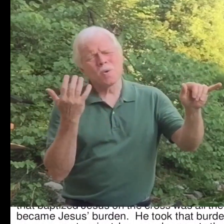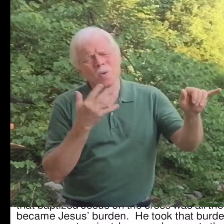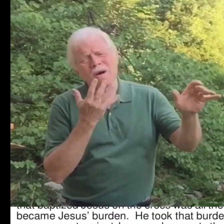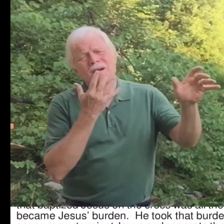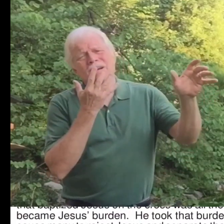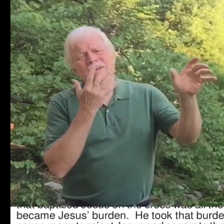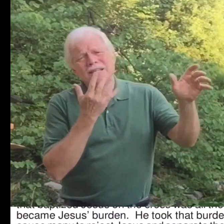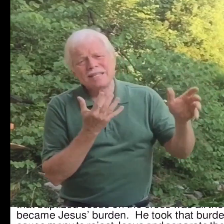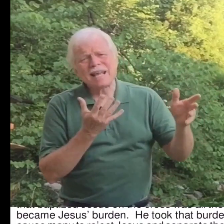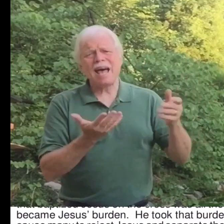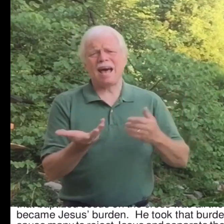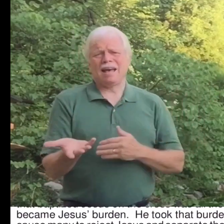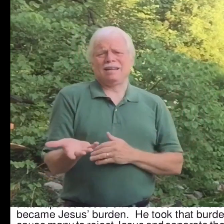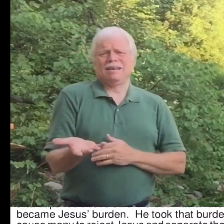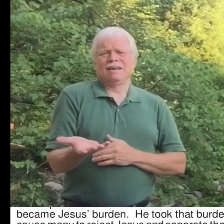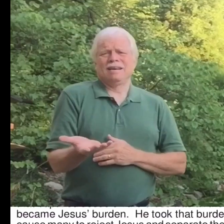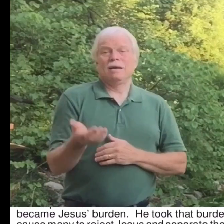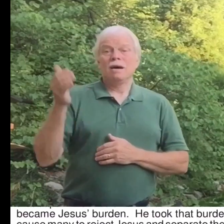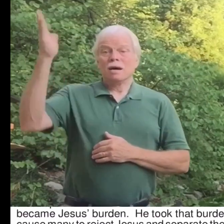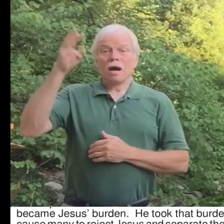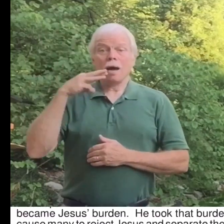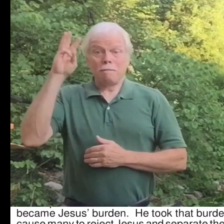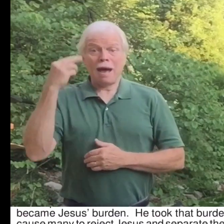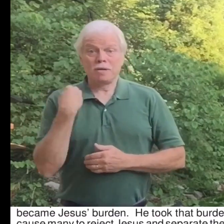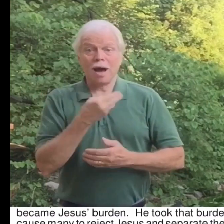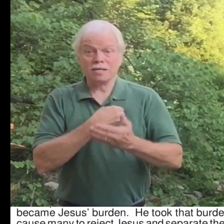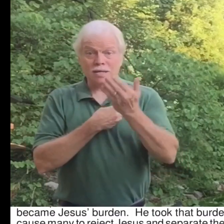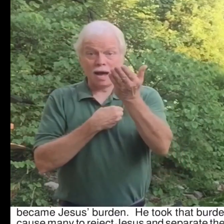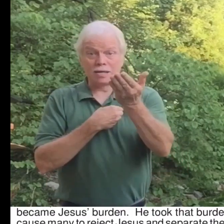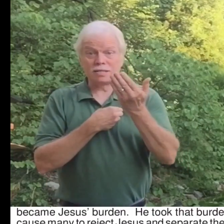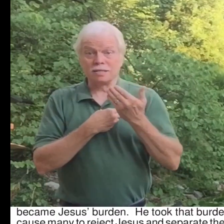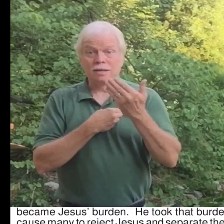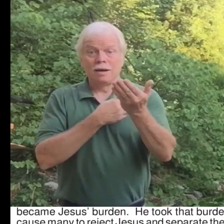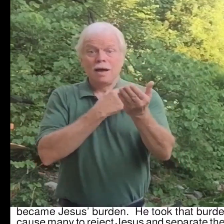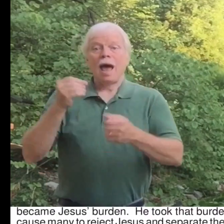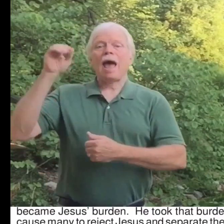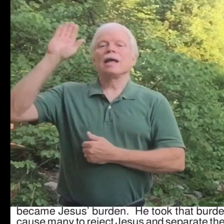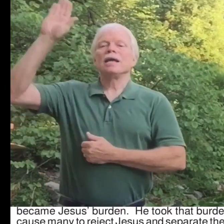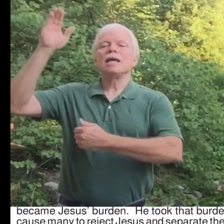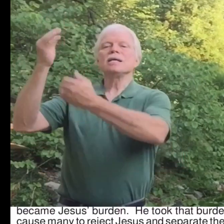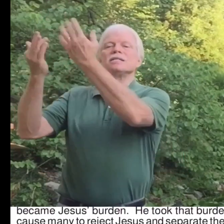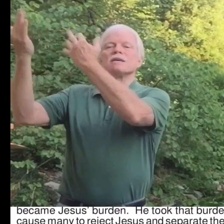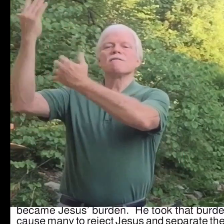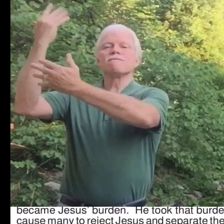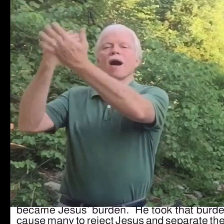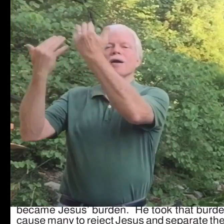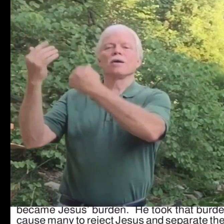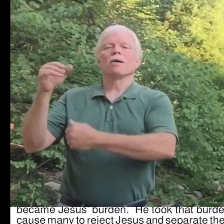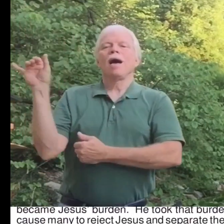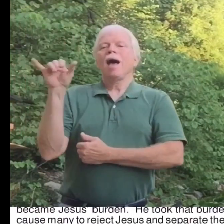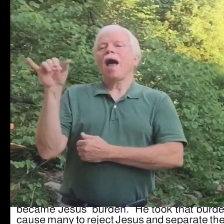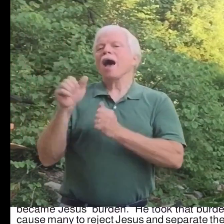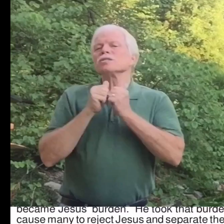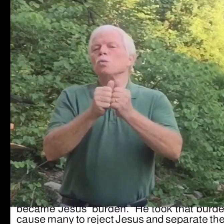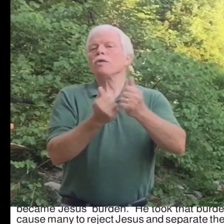so sad. God baptized us, and his fire, as with